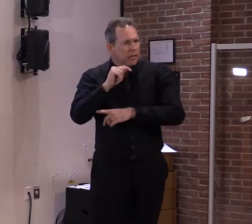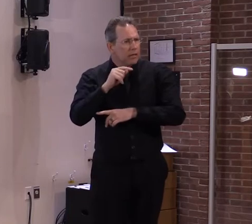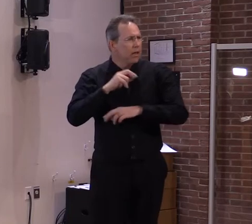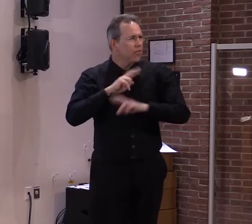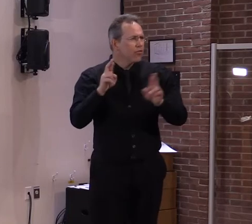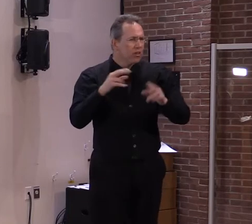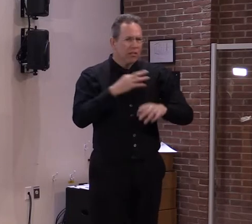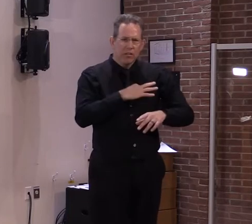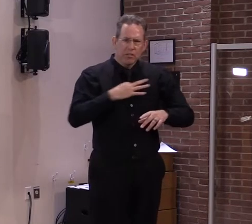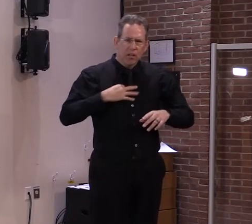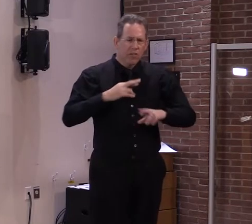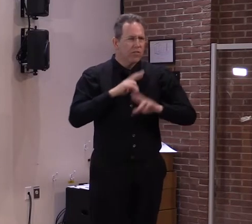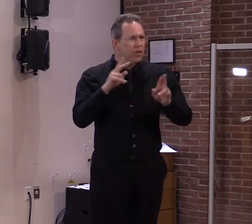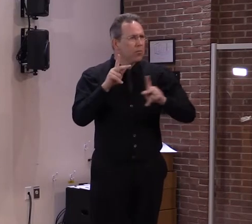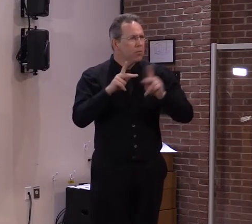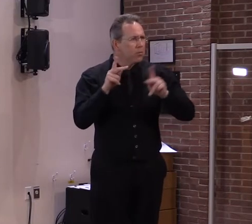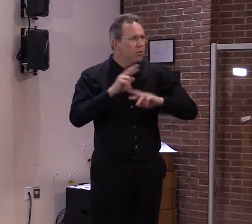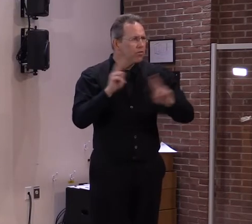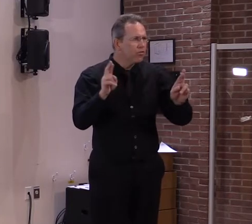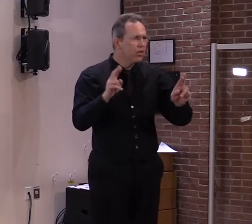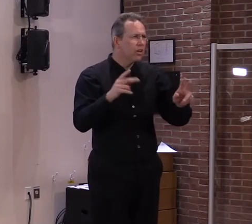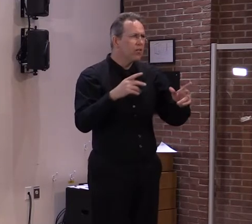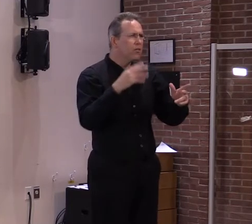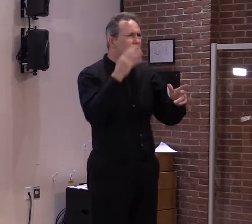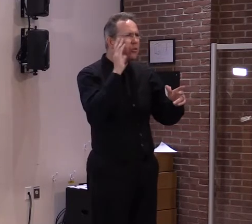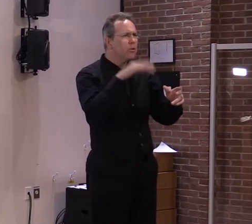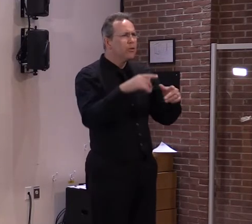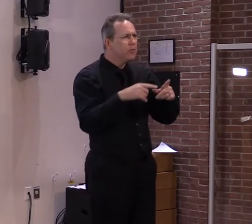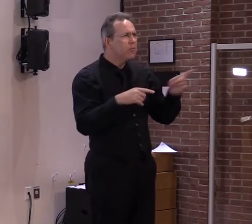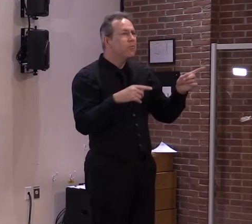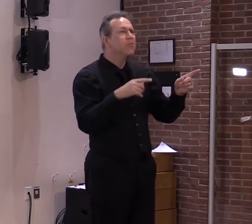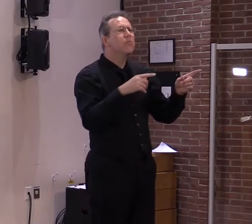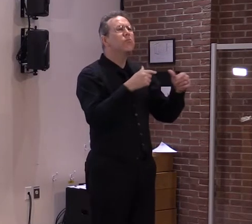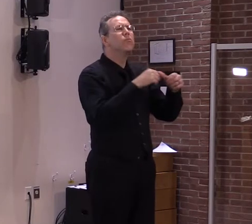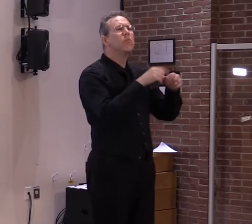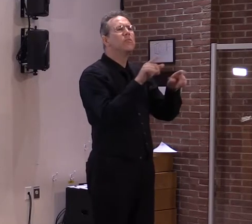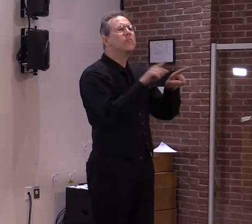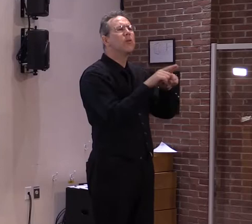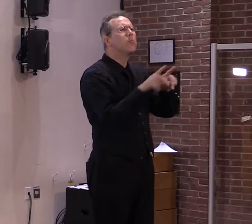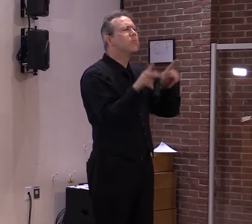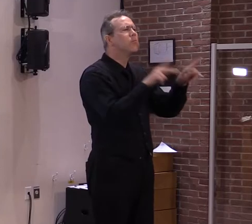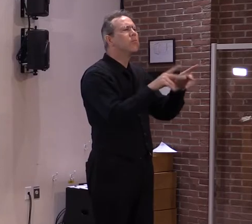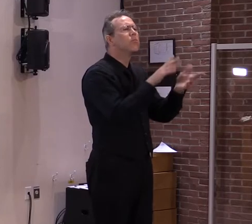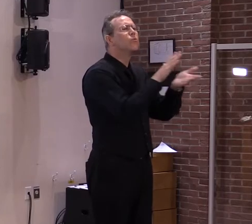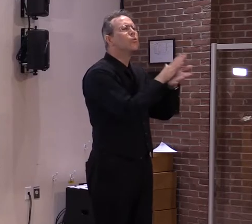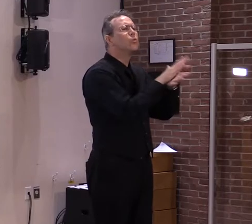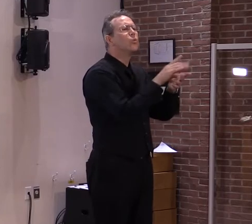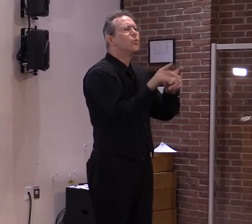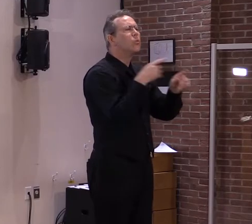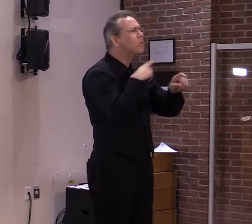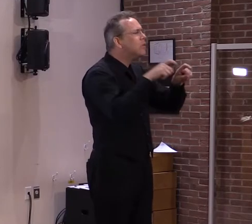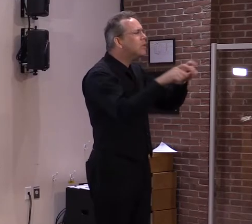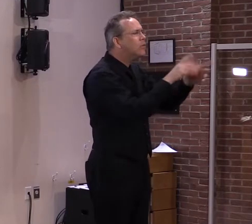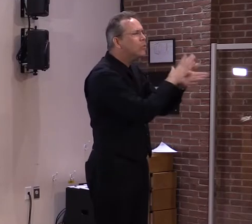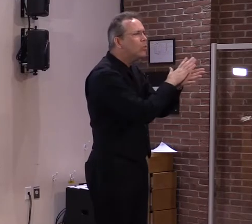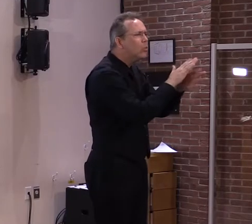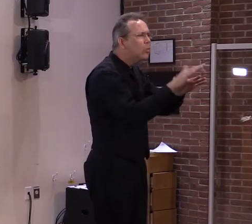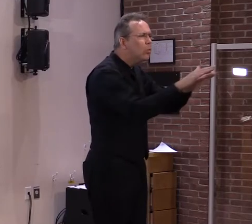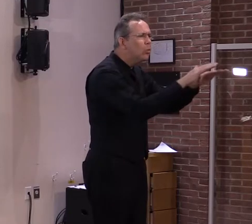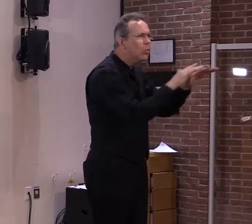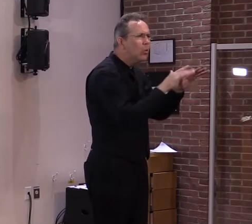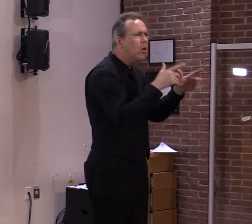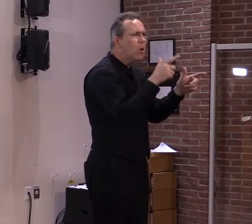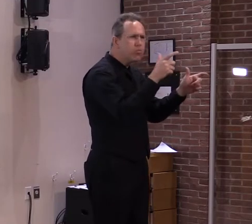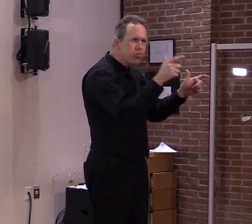testing, and probably have some testing for those that I would hope that there wouldn't be any Vermonters that would be